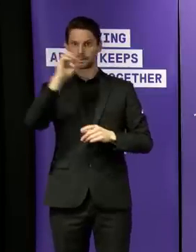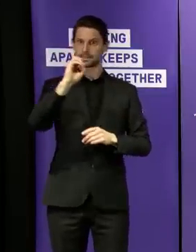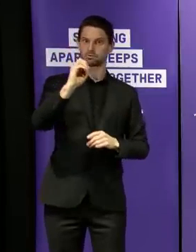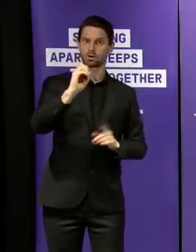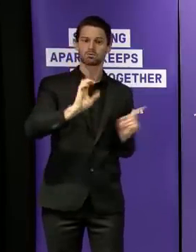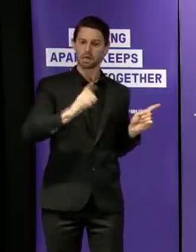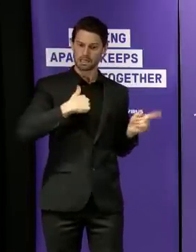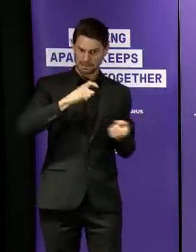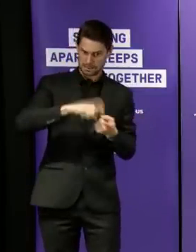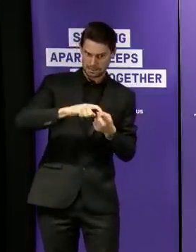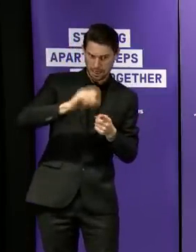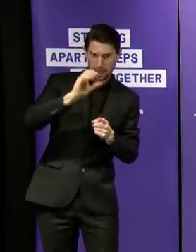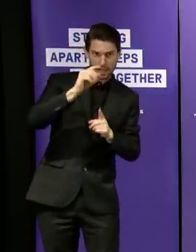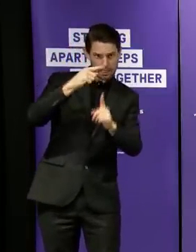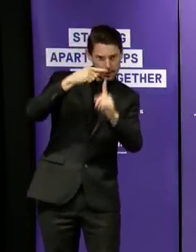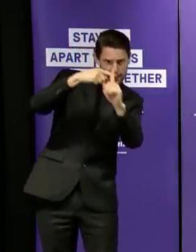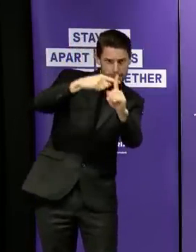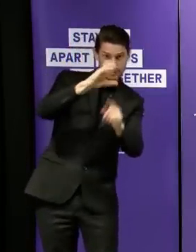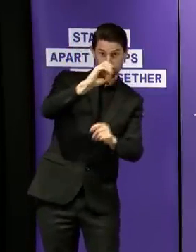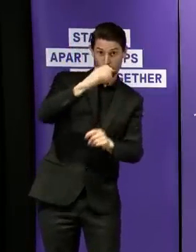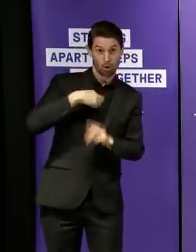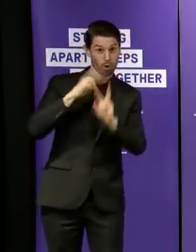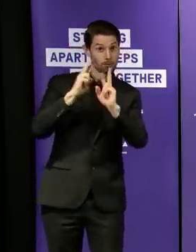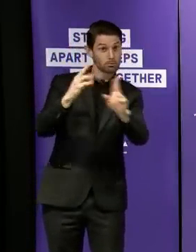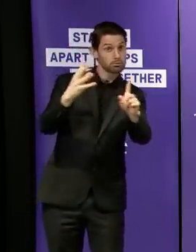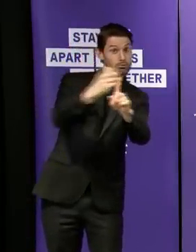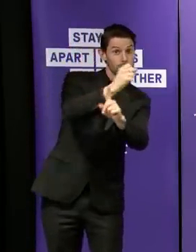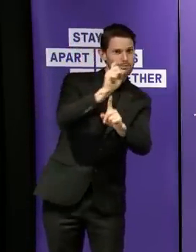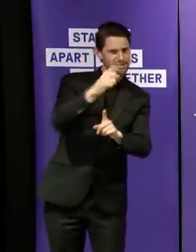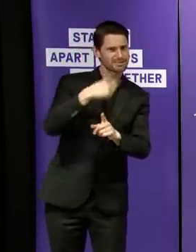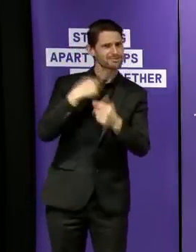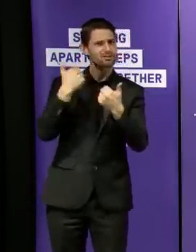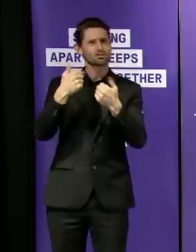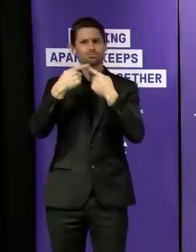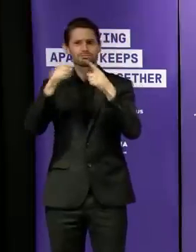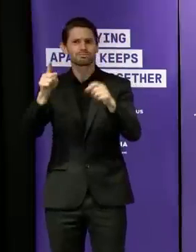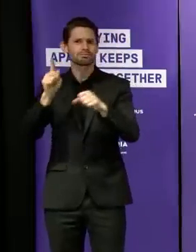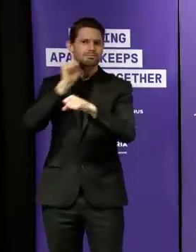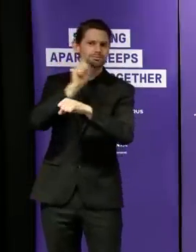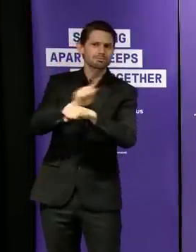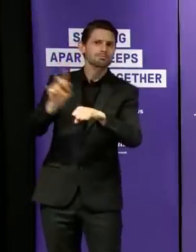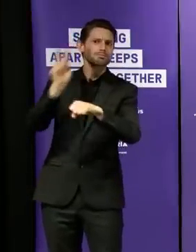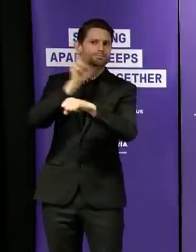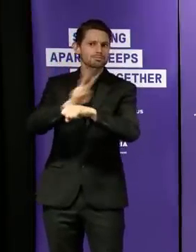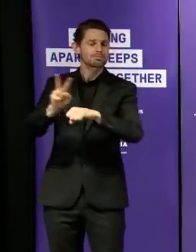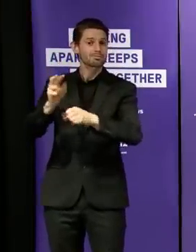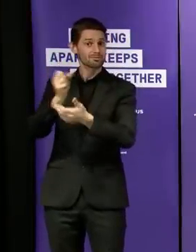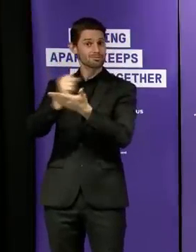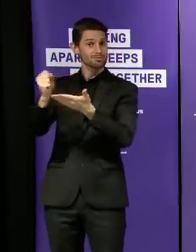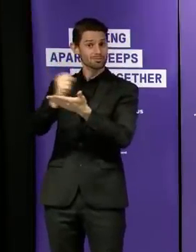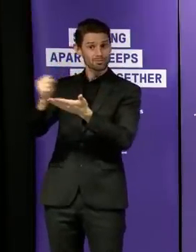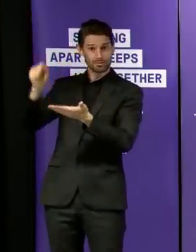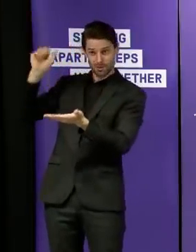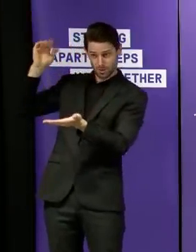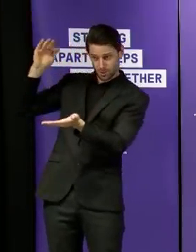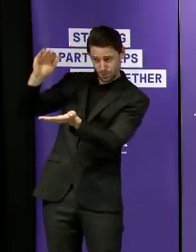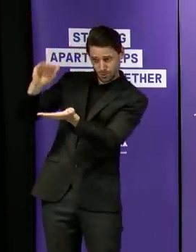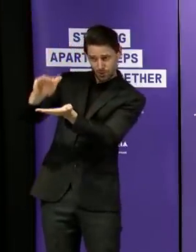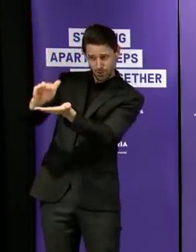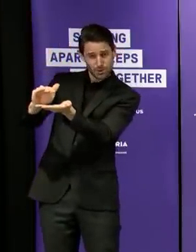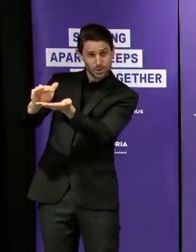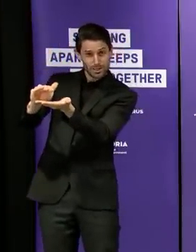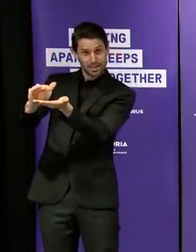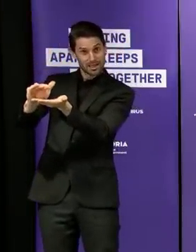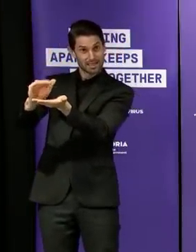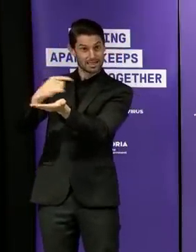aim, but I think what we've said, I said a week ago, maybe more, that as the numbers got very low, you do have to make that